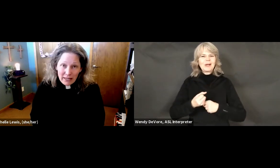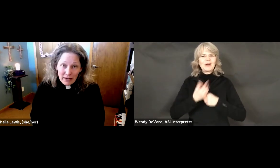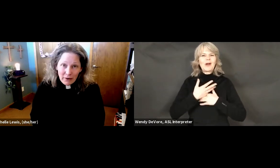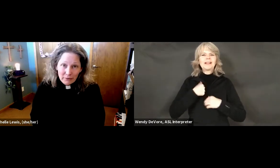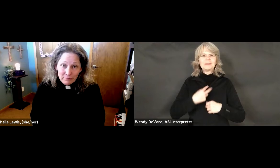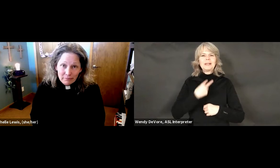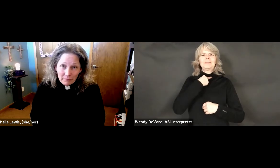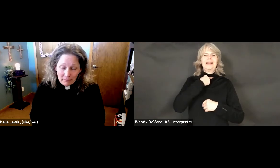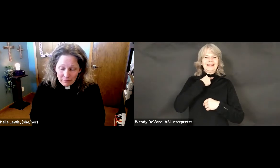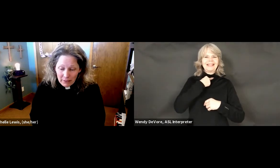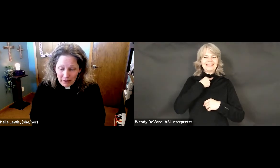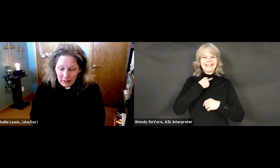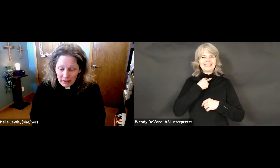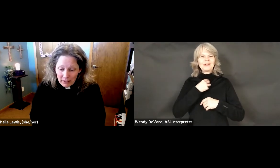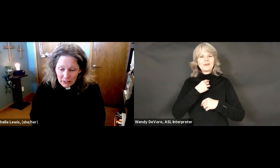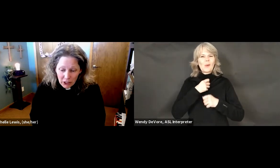tied down.